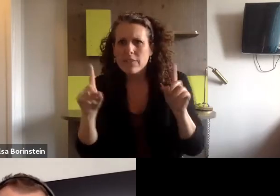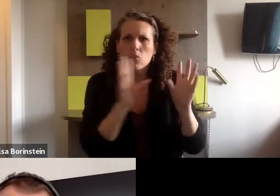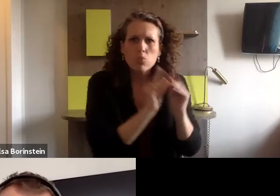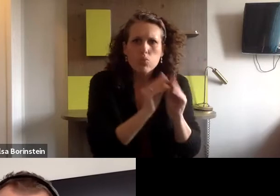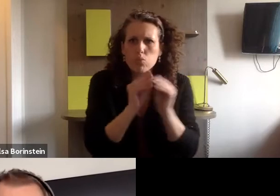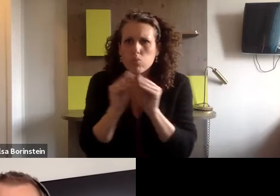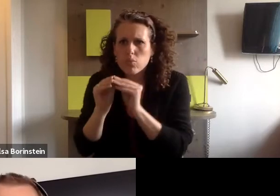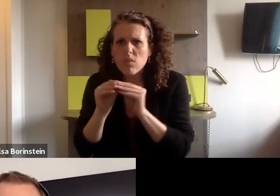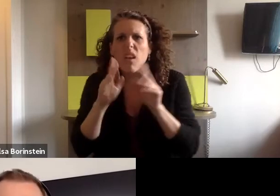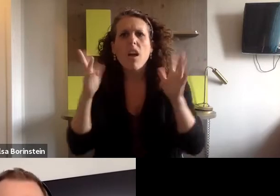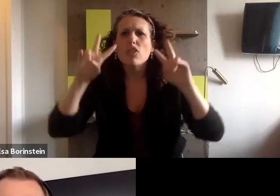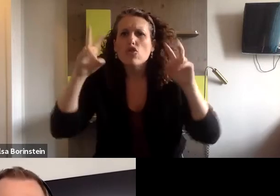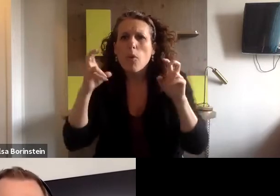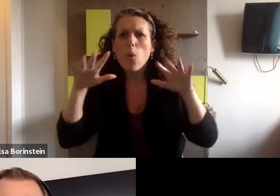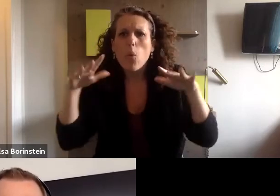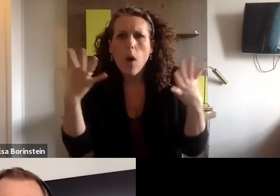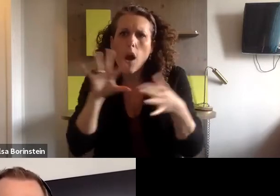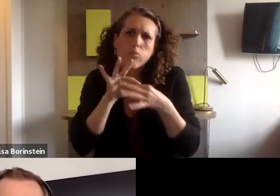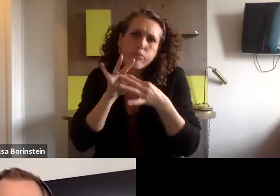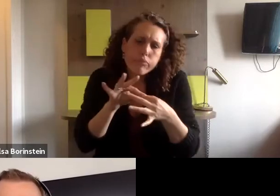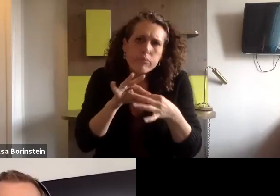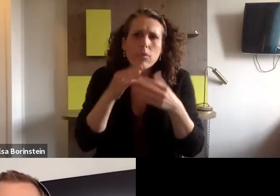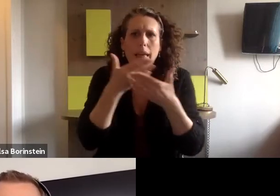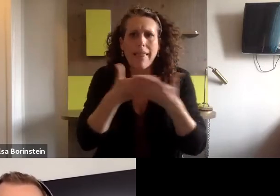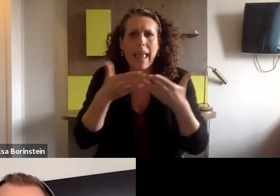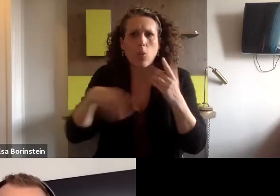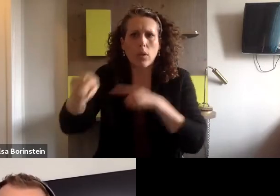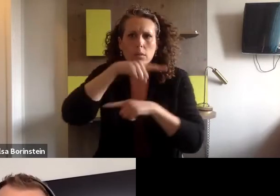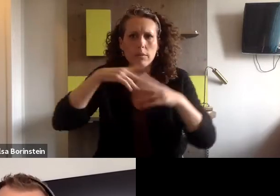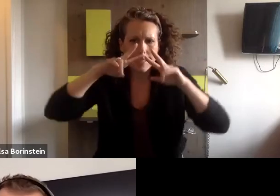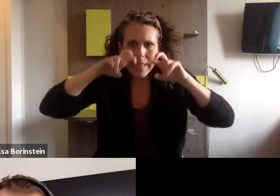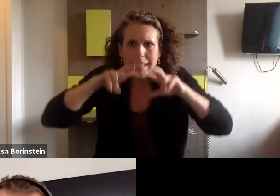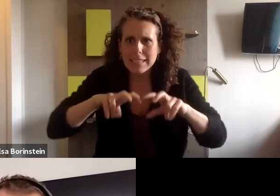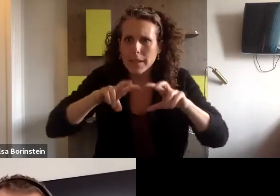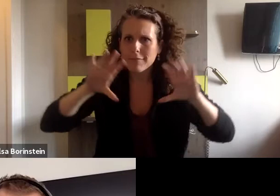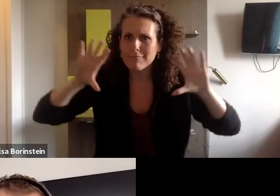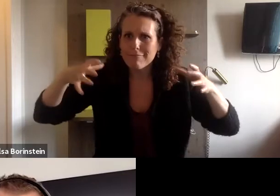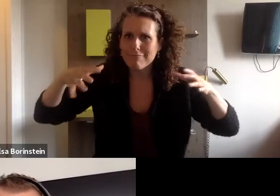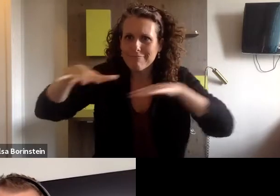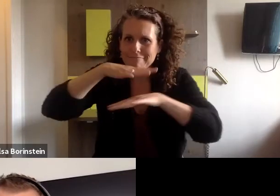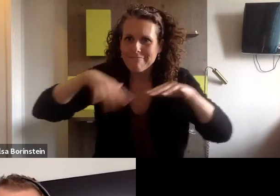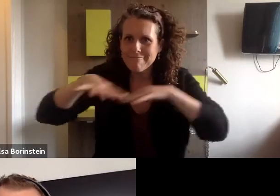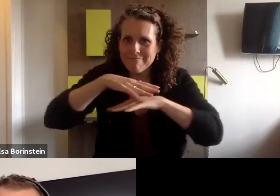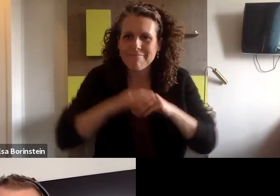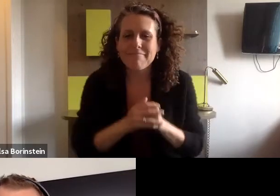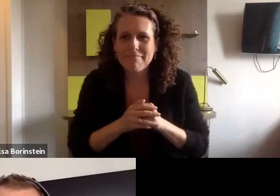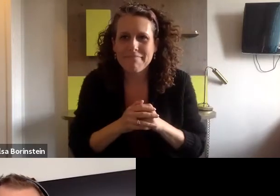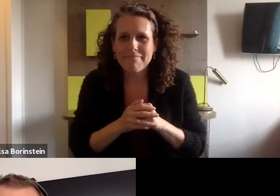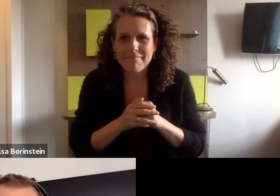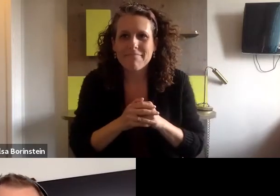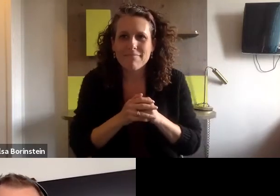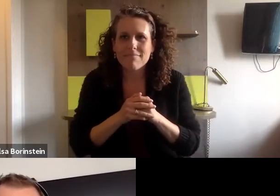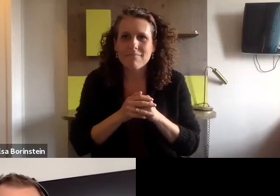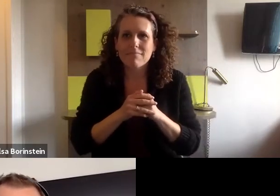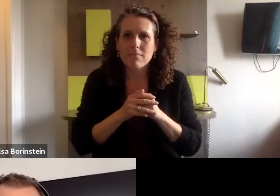to our community, the language assessment community. And topics so far have been based on the interests of our